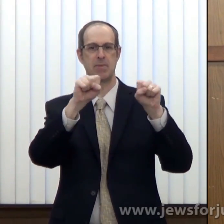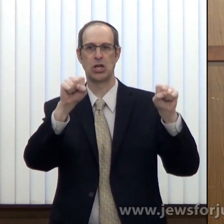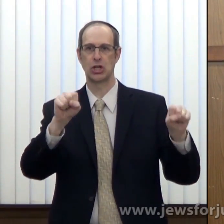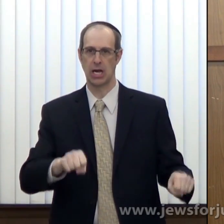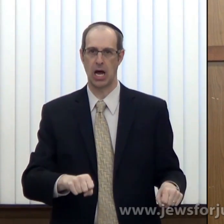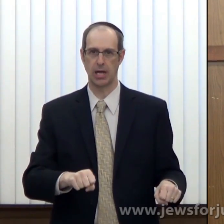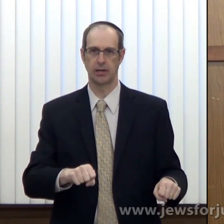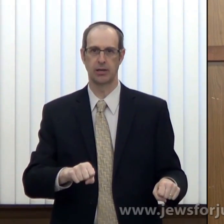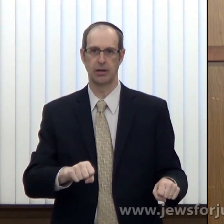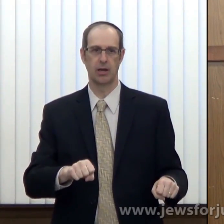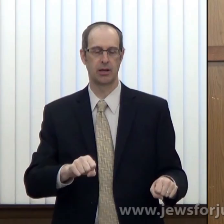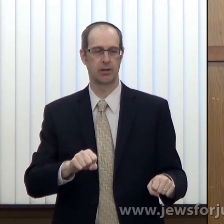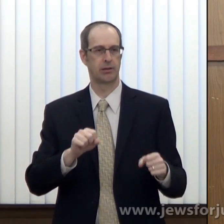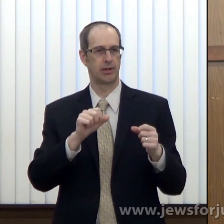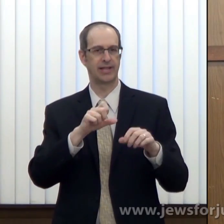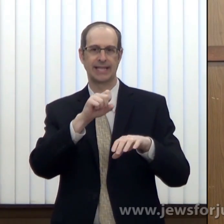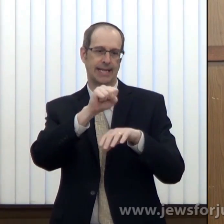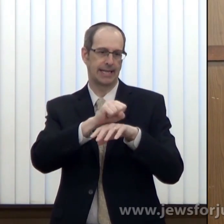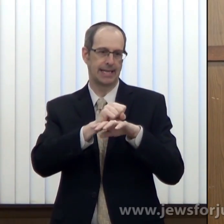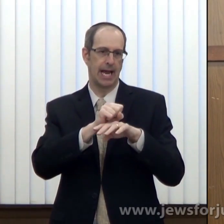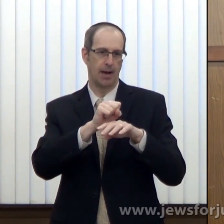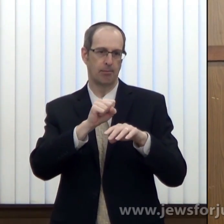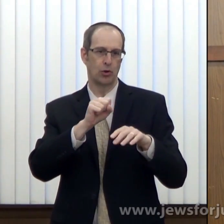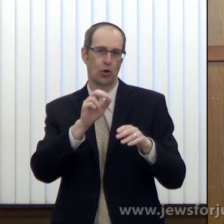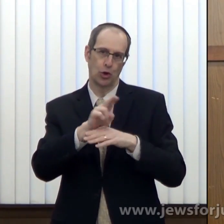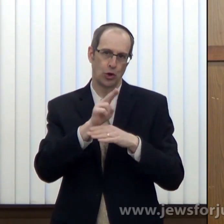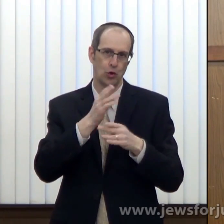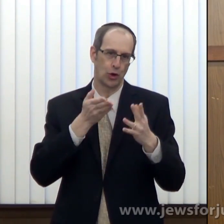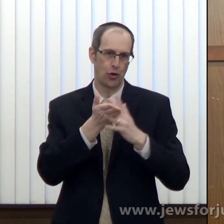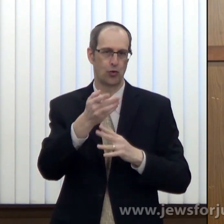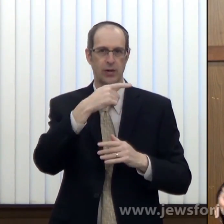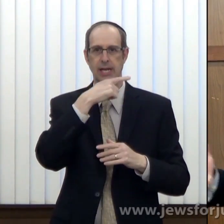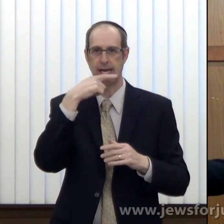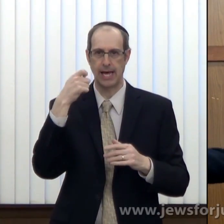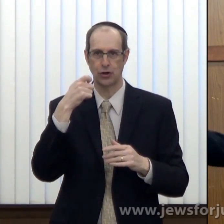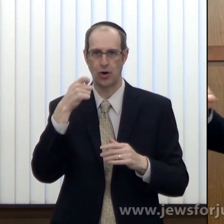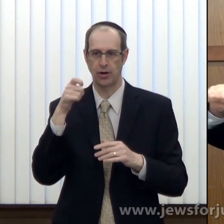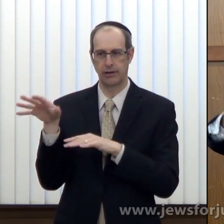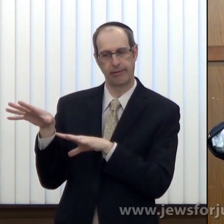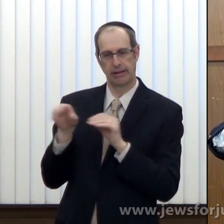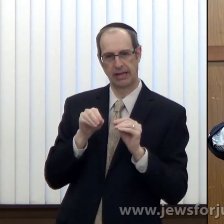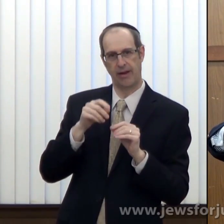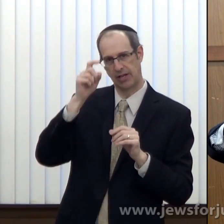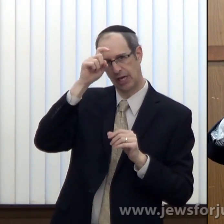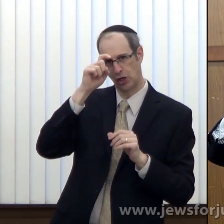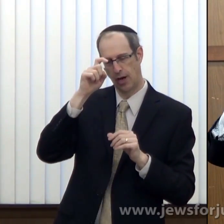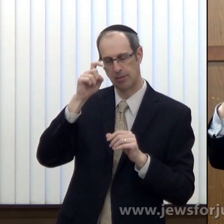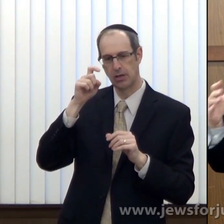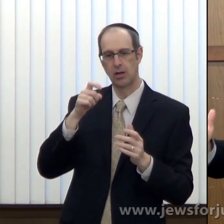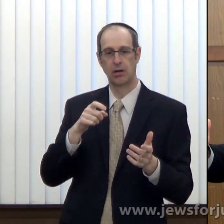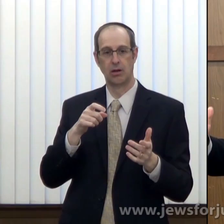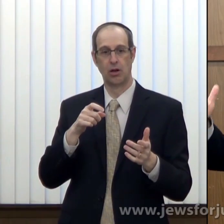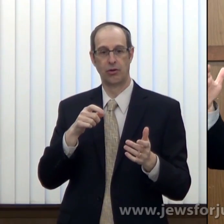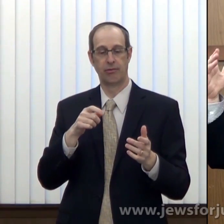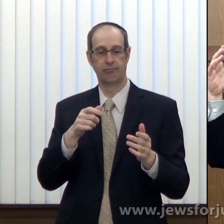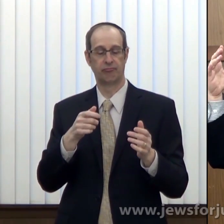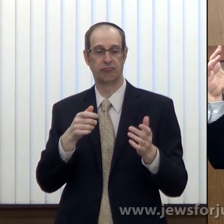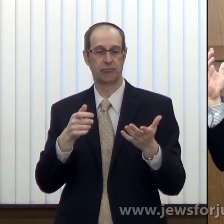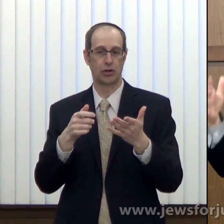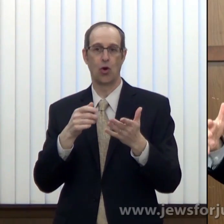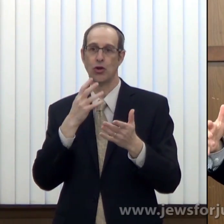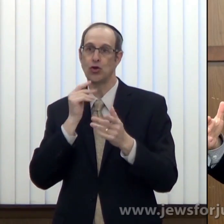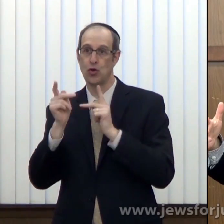the tabernacle, in the desert after they came out of Egypt, they anointed the vessels of